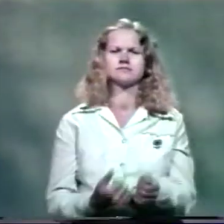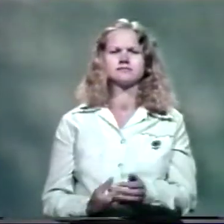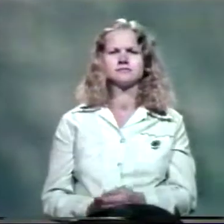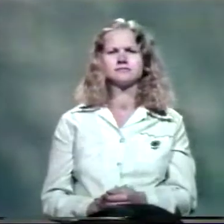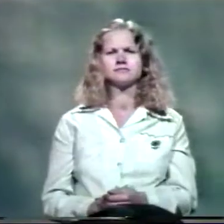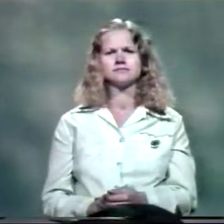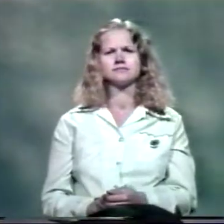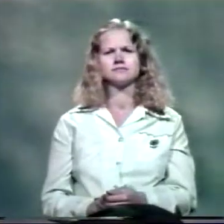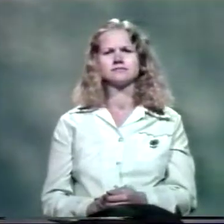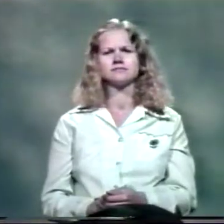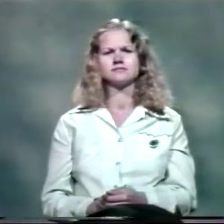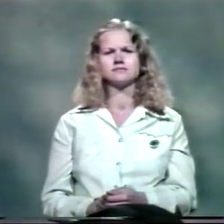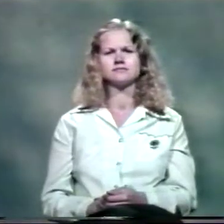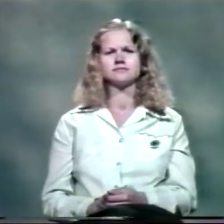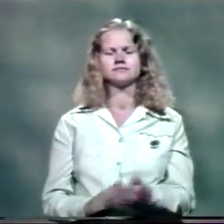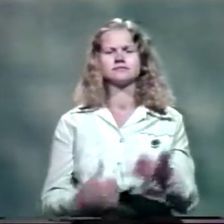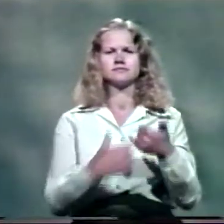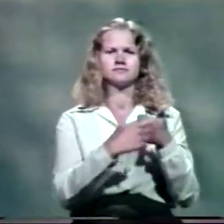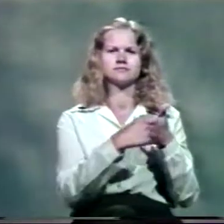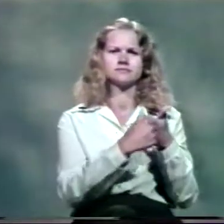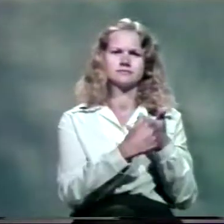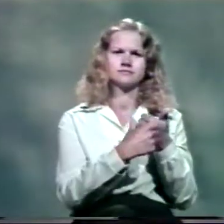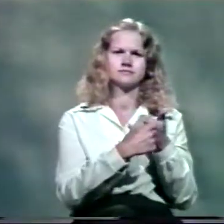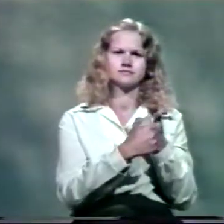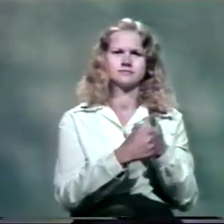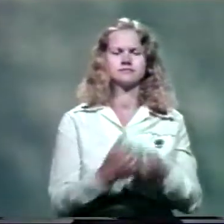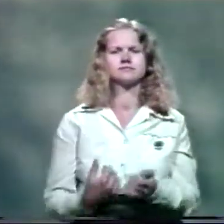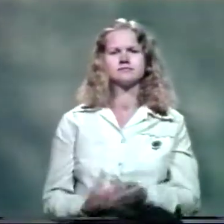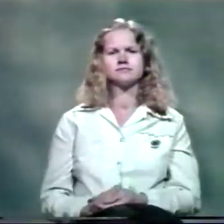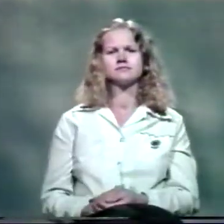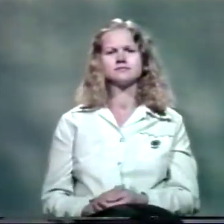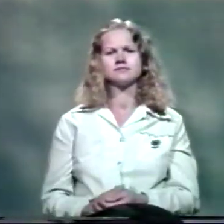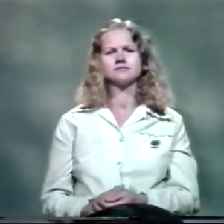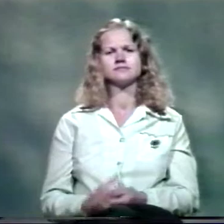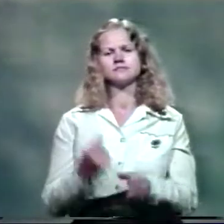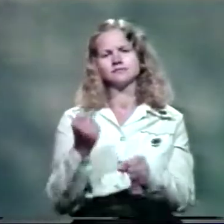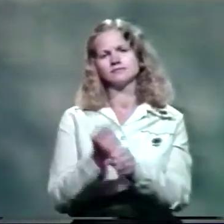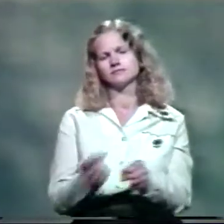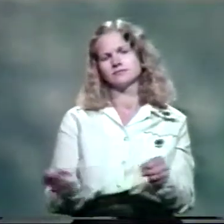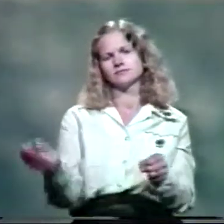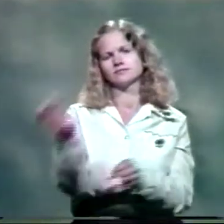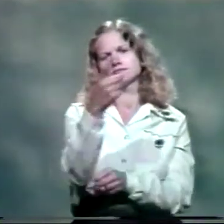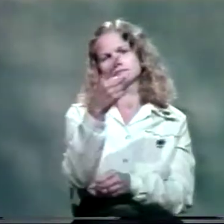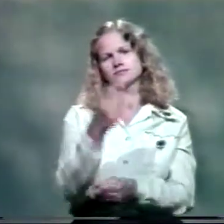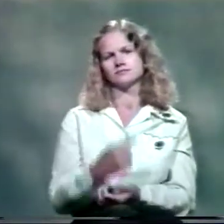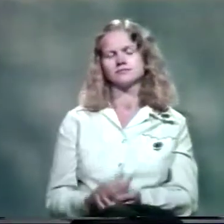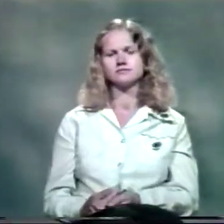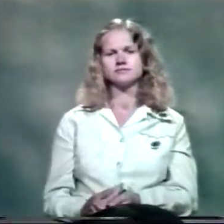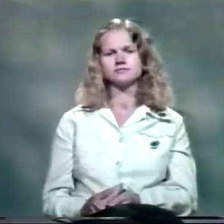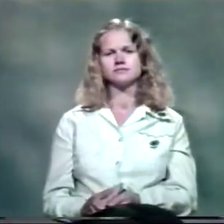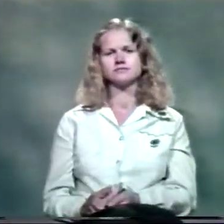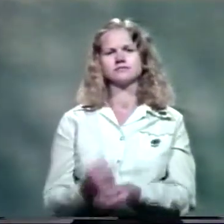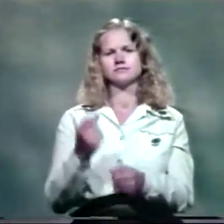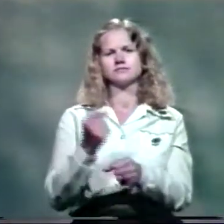An amplifier on a phone. Next year.